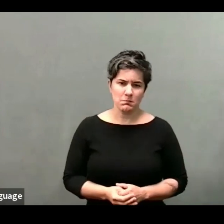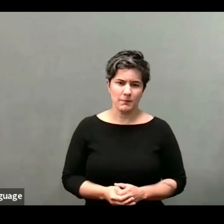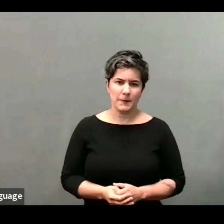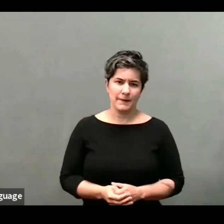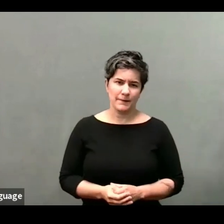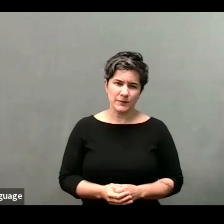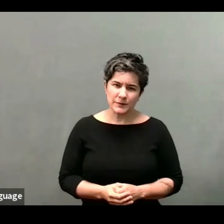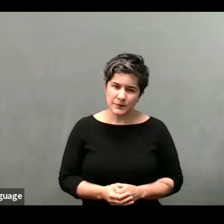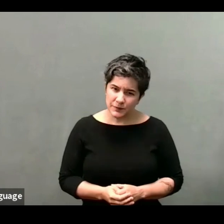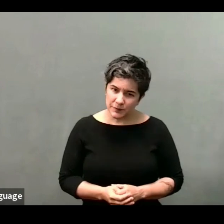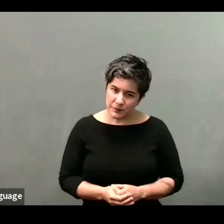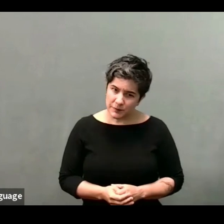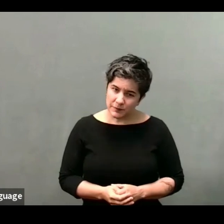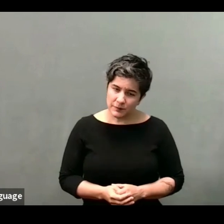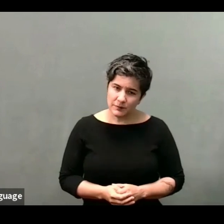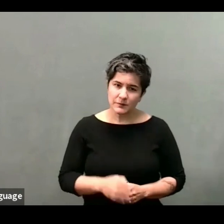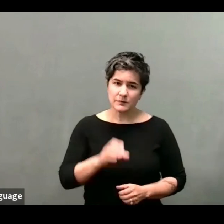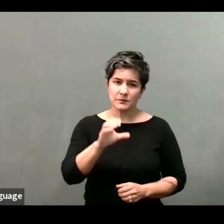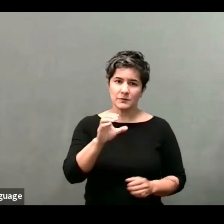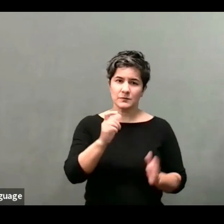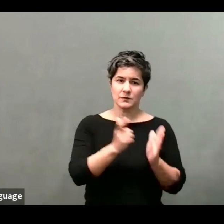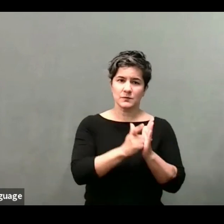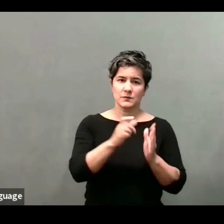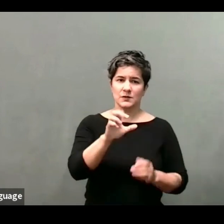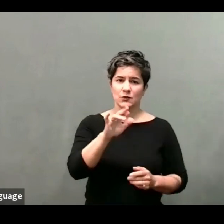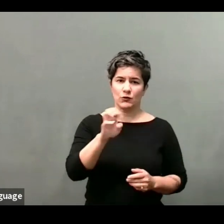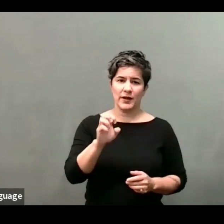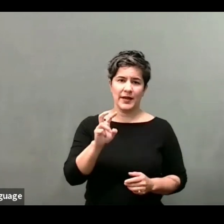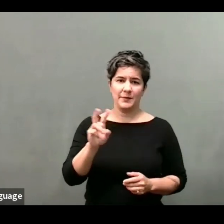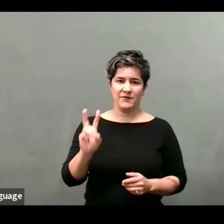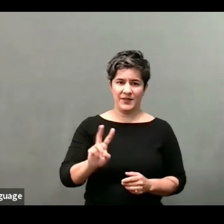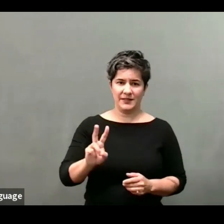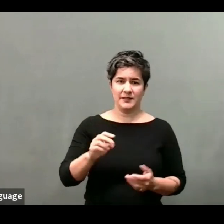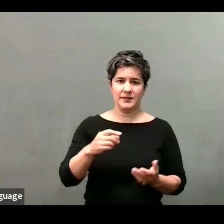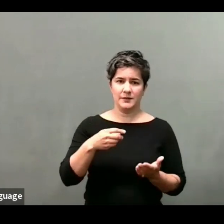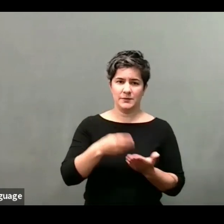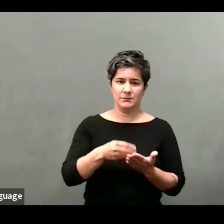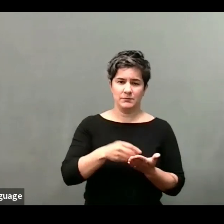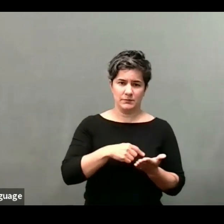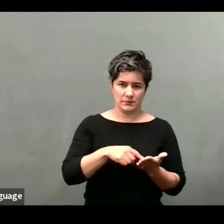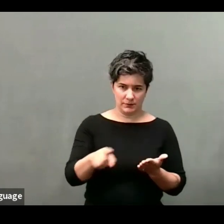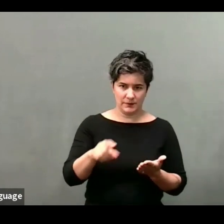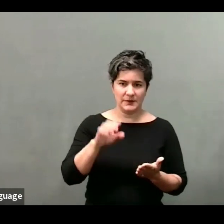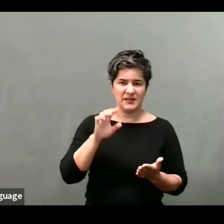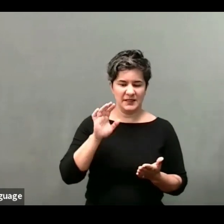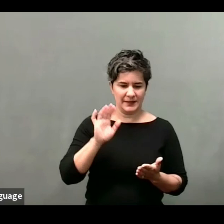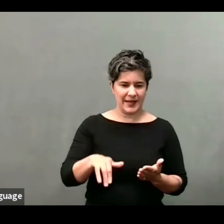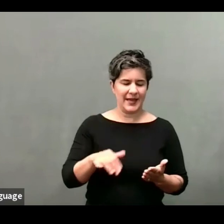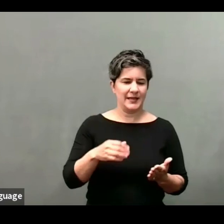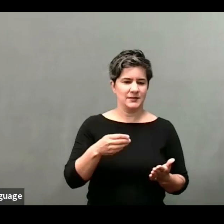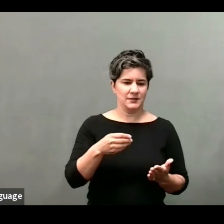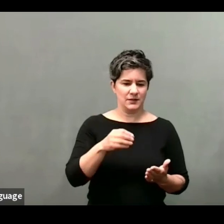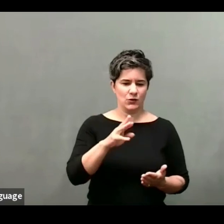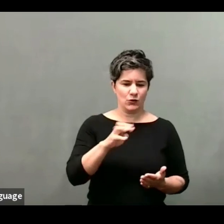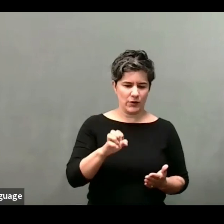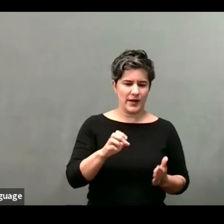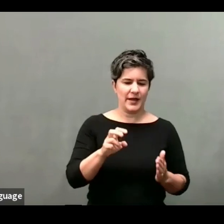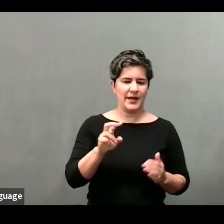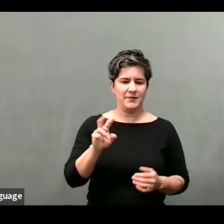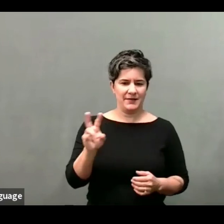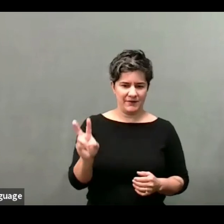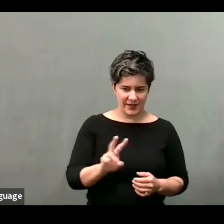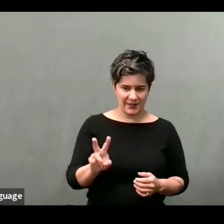Let's talk a little bit about crime victims compensation. This is also managed by the Crime Victims and Survivors Services